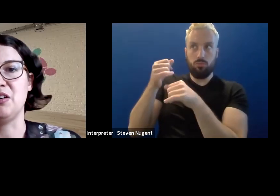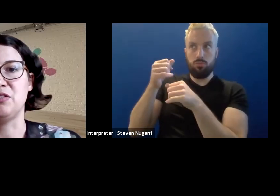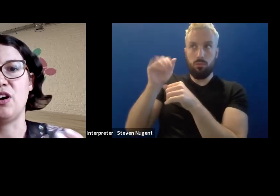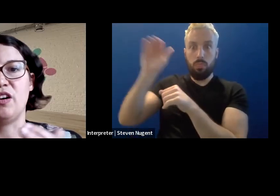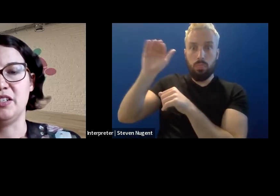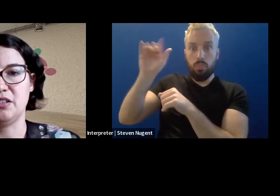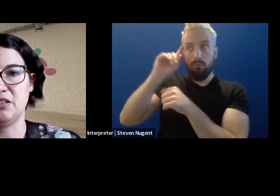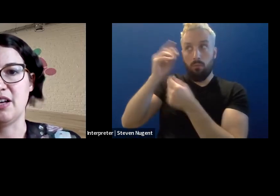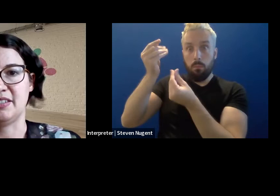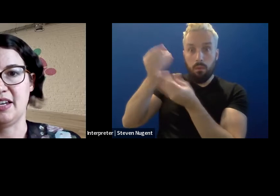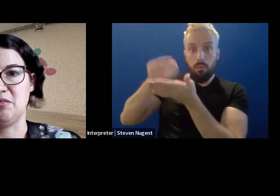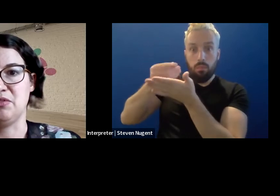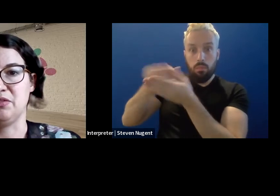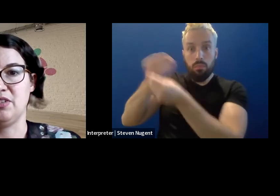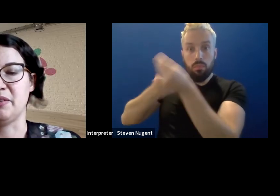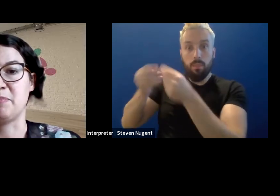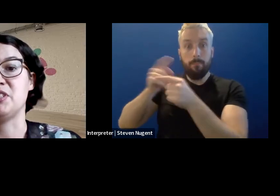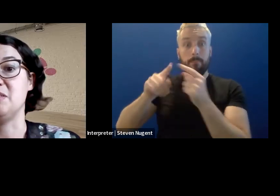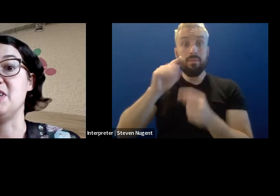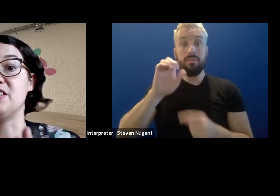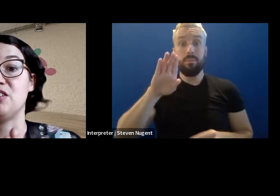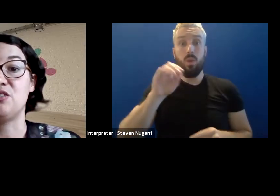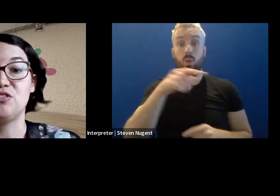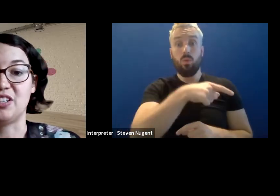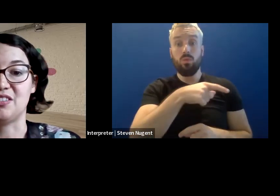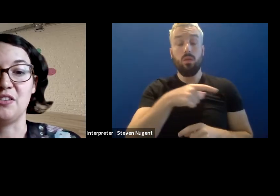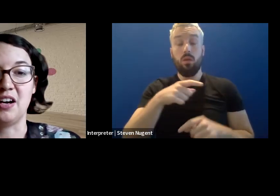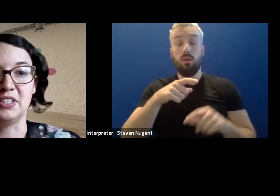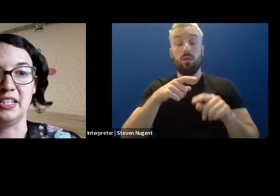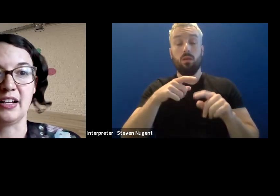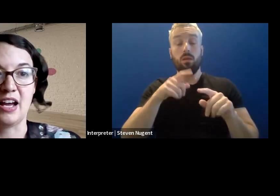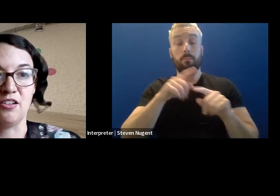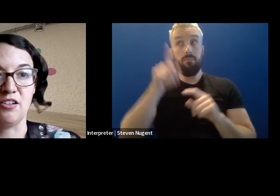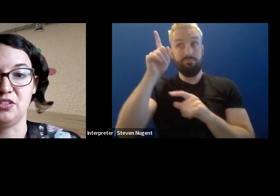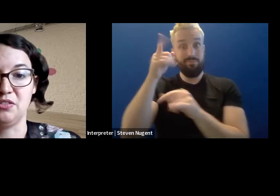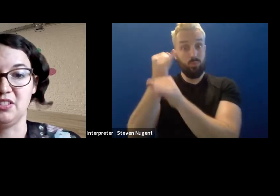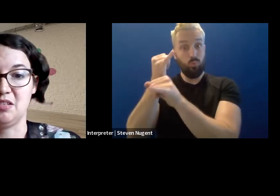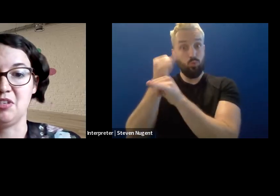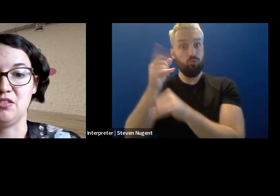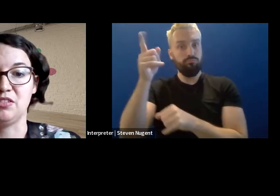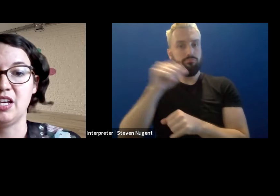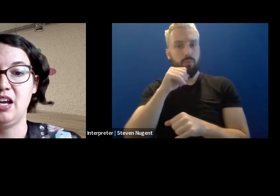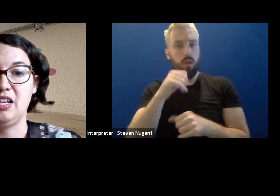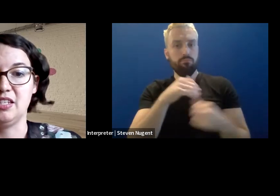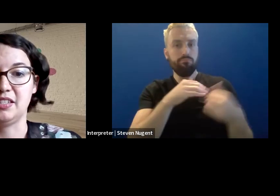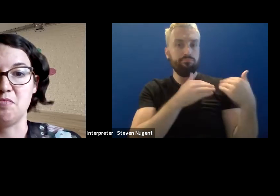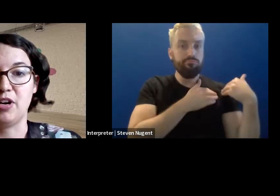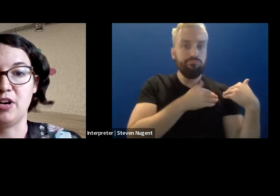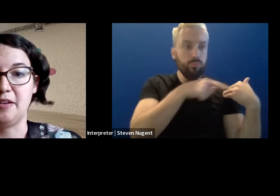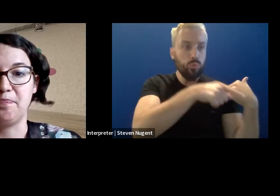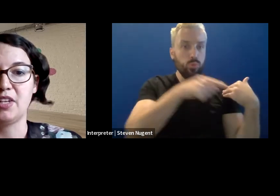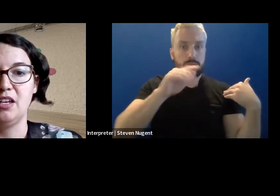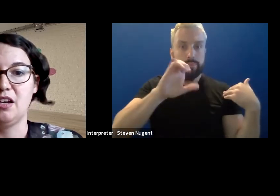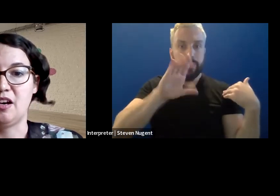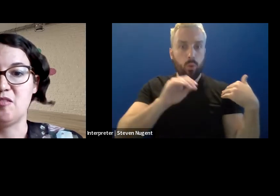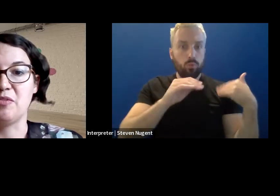the CBOs aren't as accountable, the institutions are not really accountable to the CBOs in the same